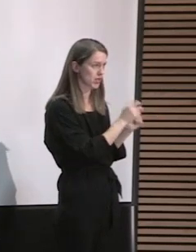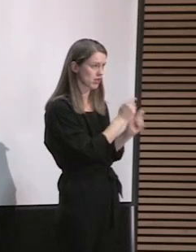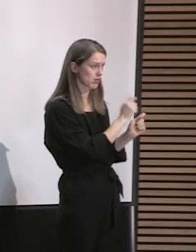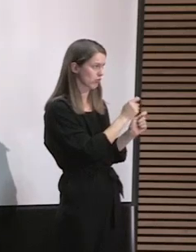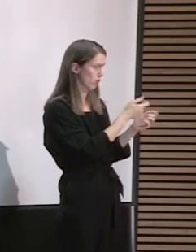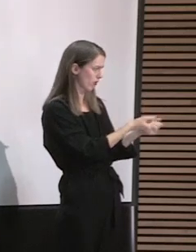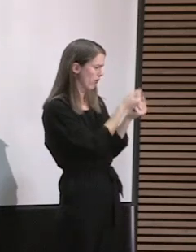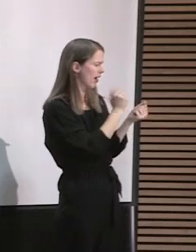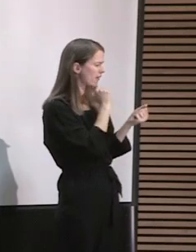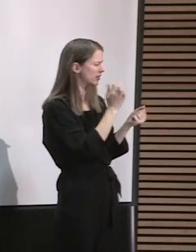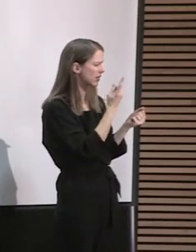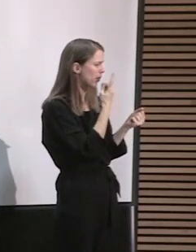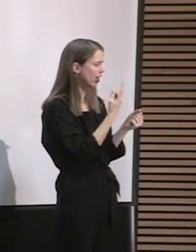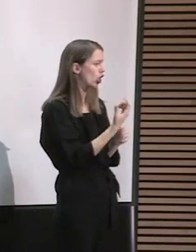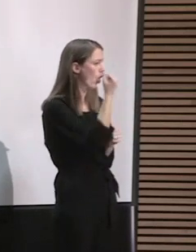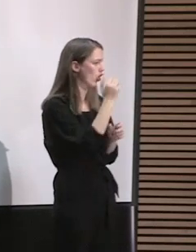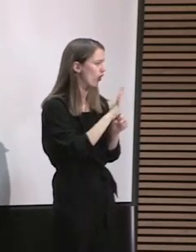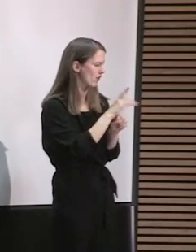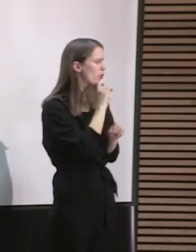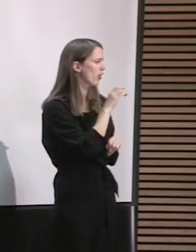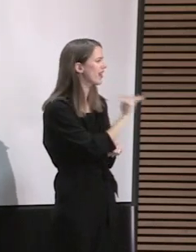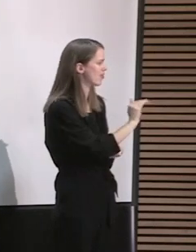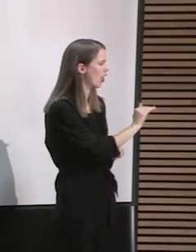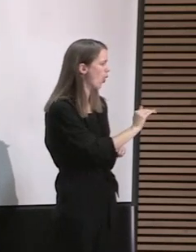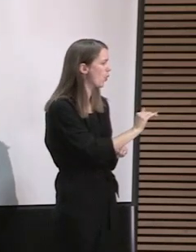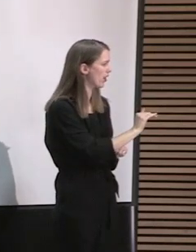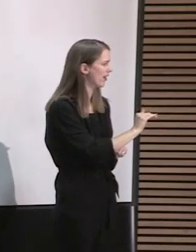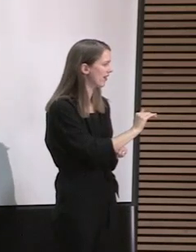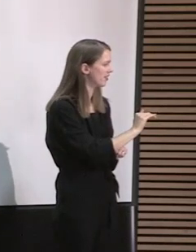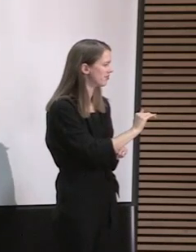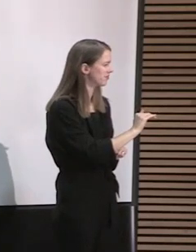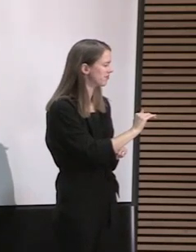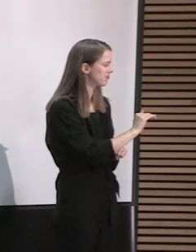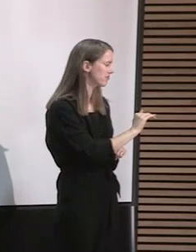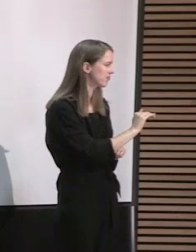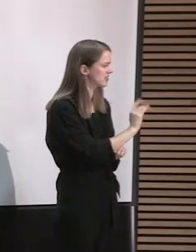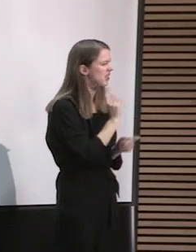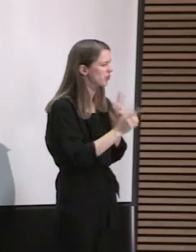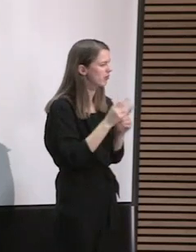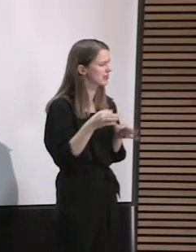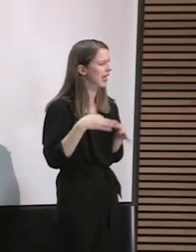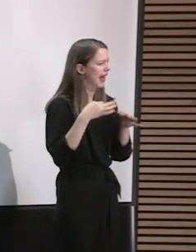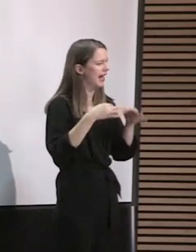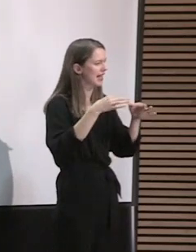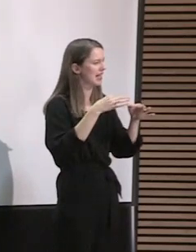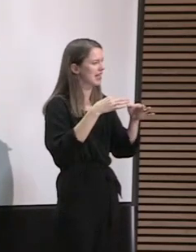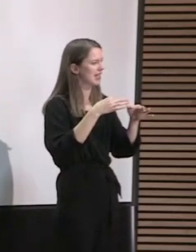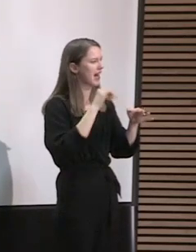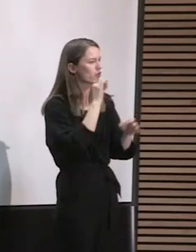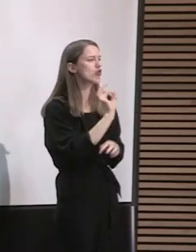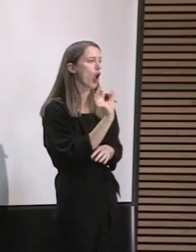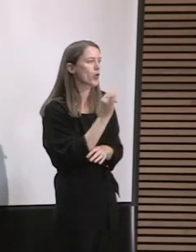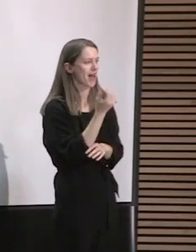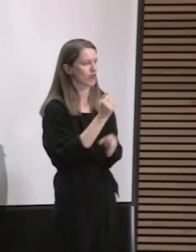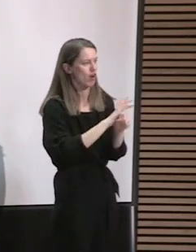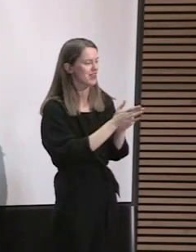results are in. If someone had had a positive result, they would certainly know by now from that. There is a delay sometimes in getting the negative test results